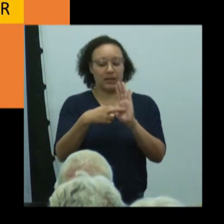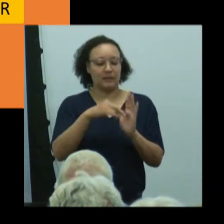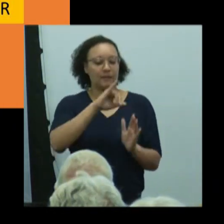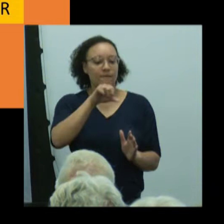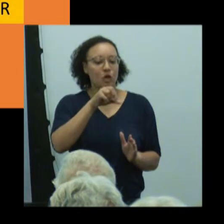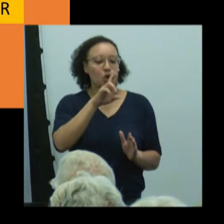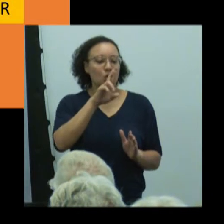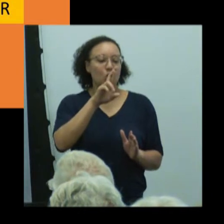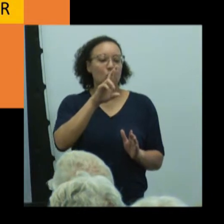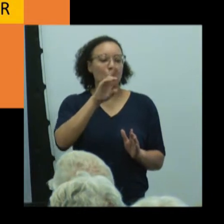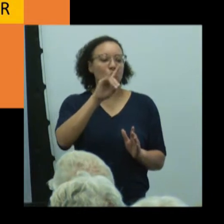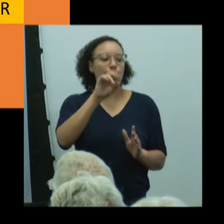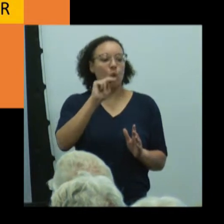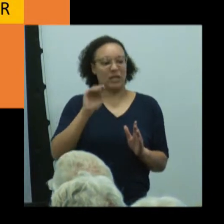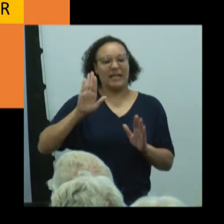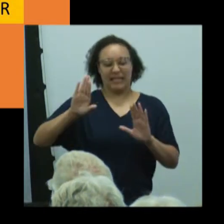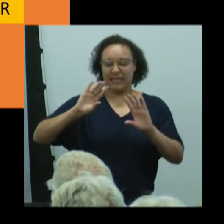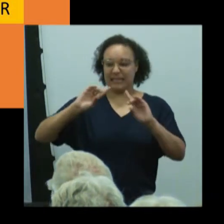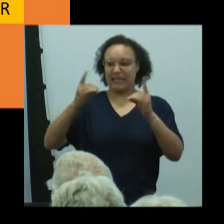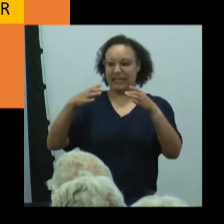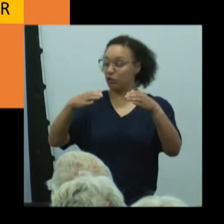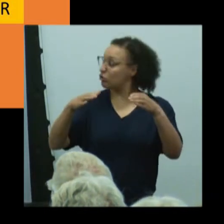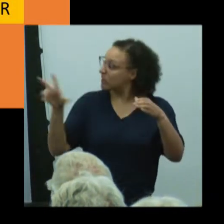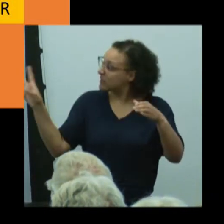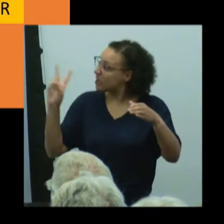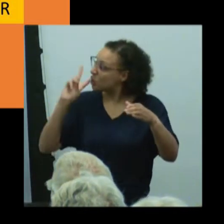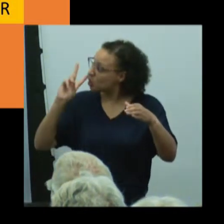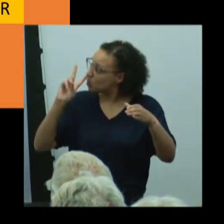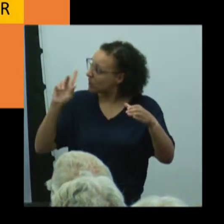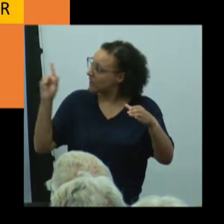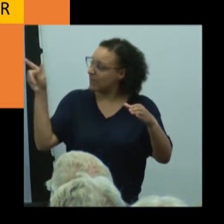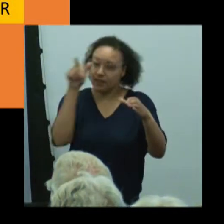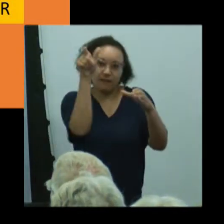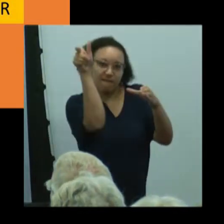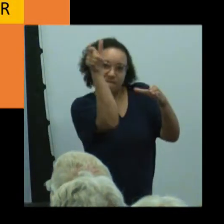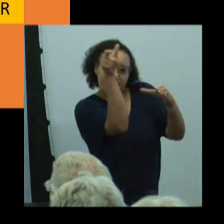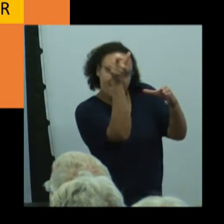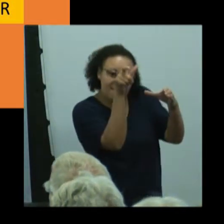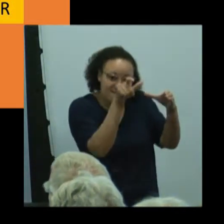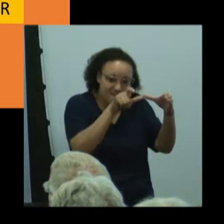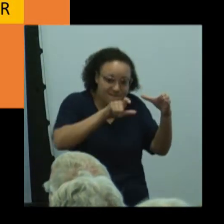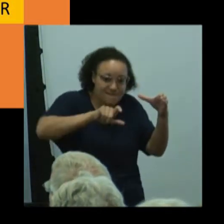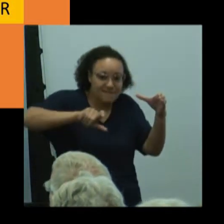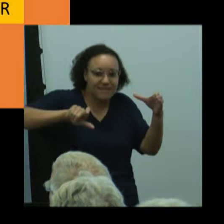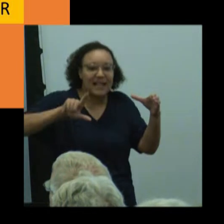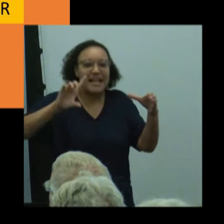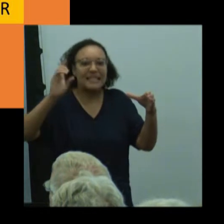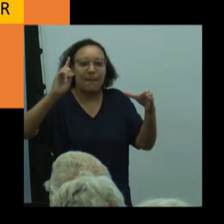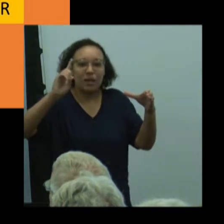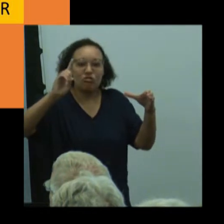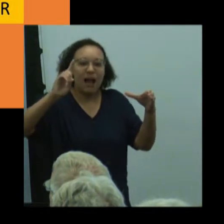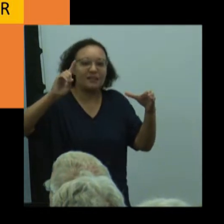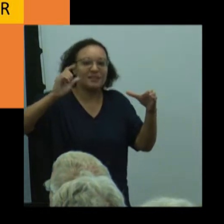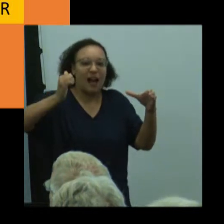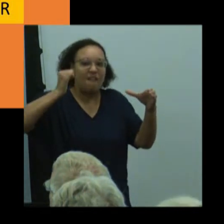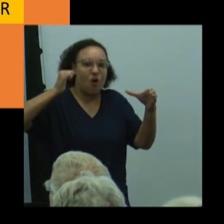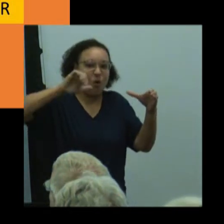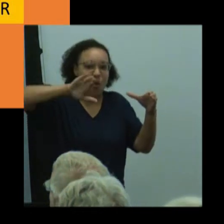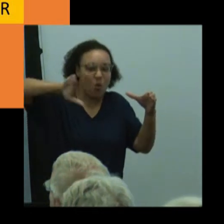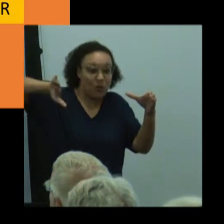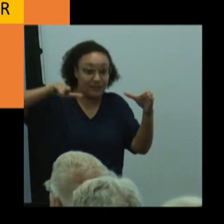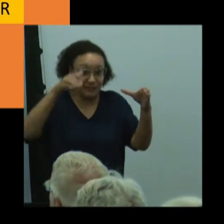district. And you can see how maneuvers around, avoiding Democratic voters and making sure